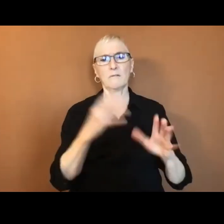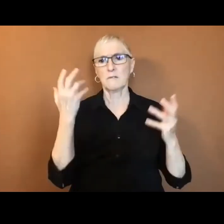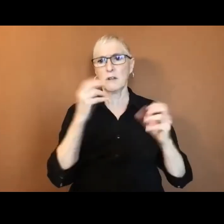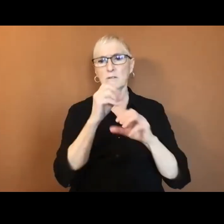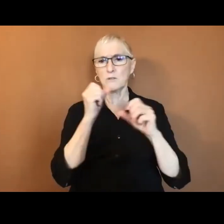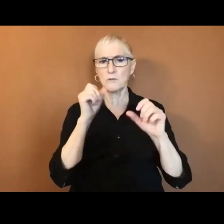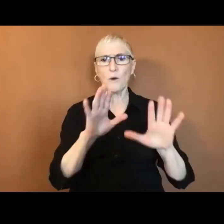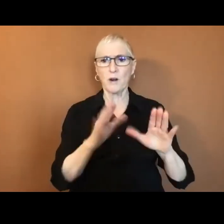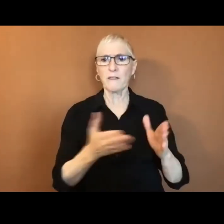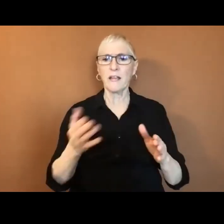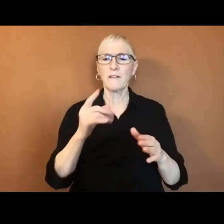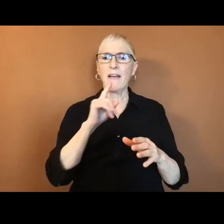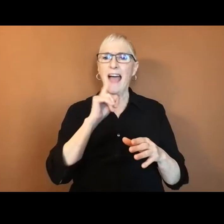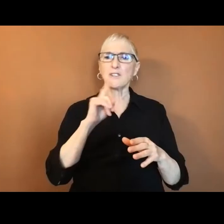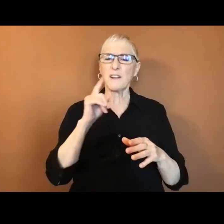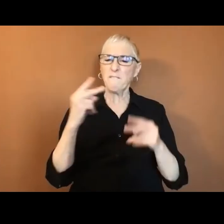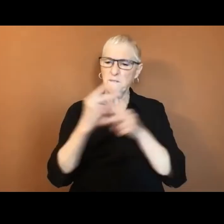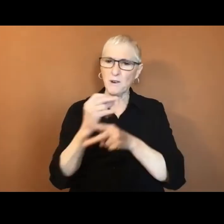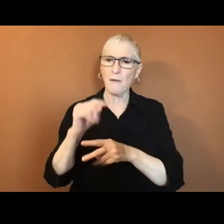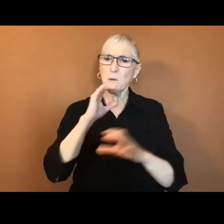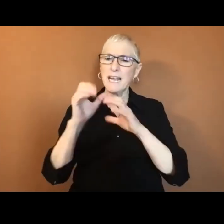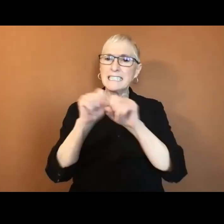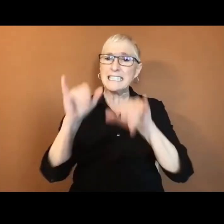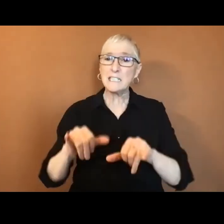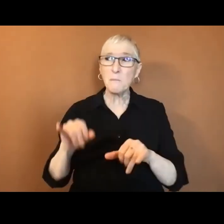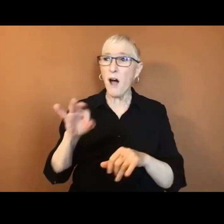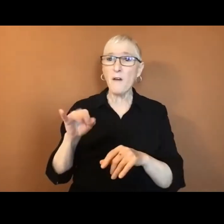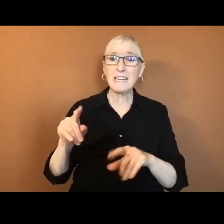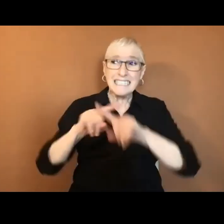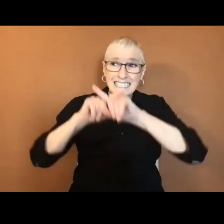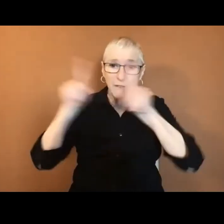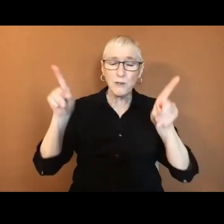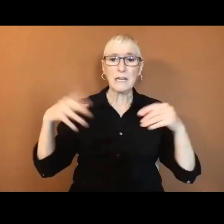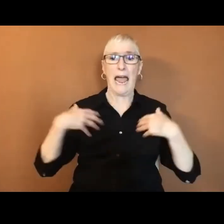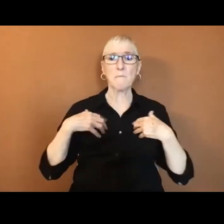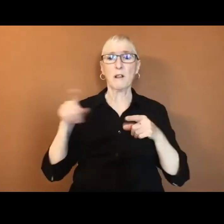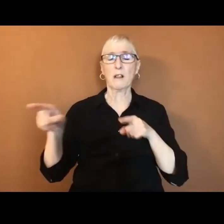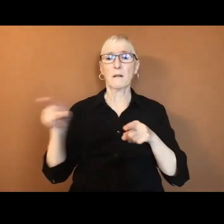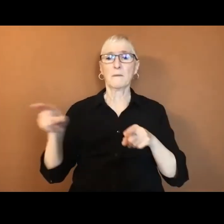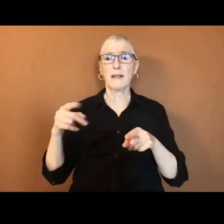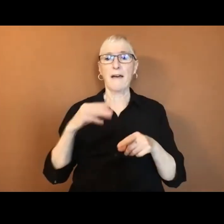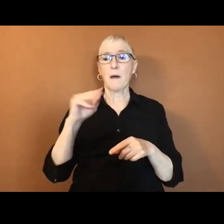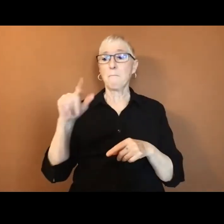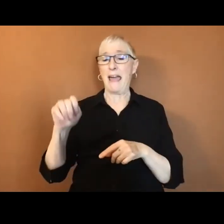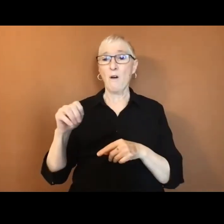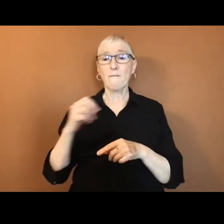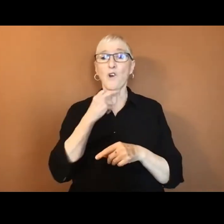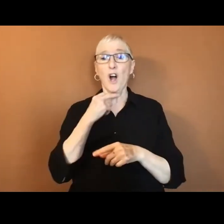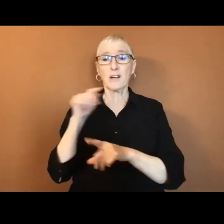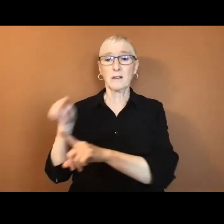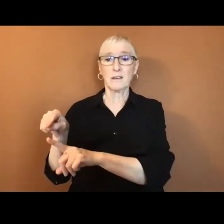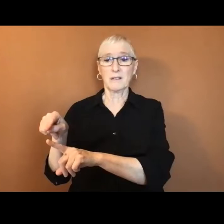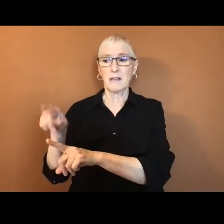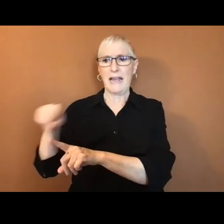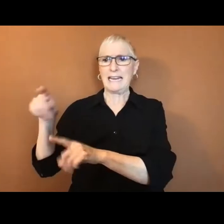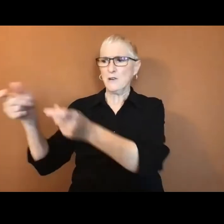cracked the communication system of a totally different organism. So there's these male frogs. They need to